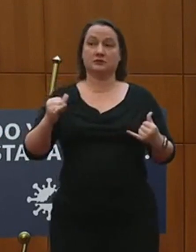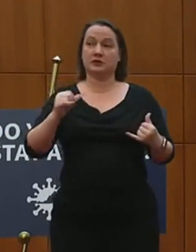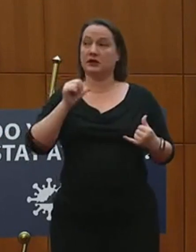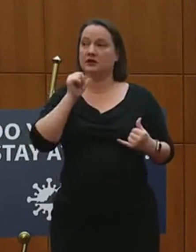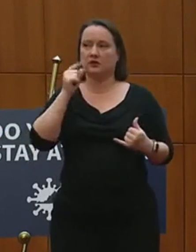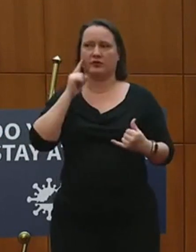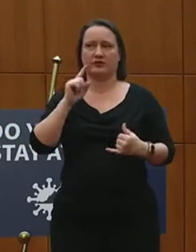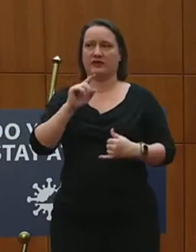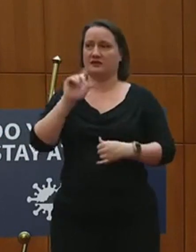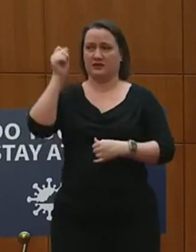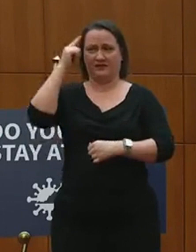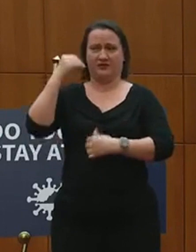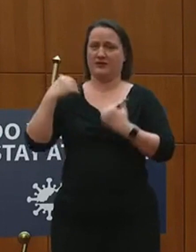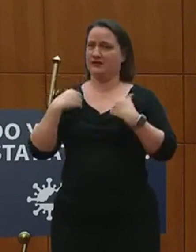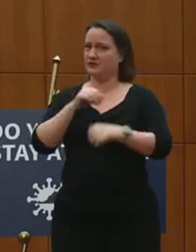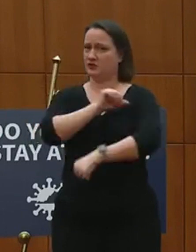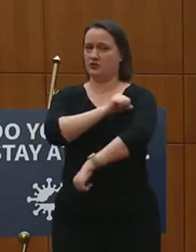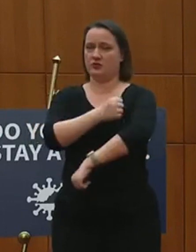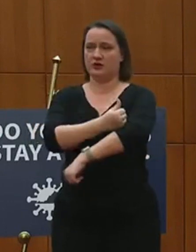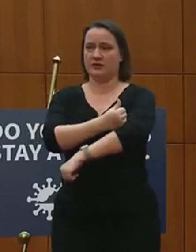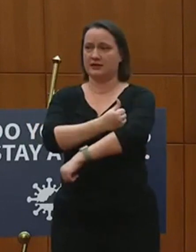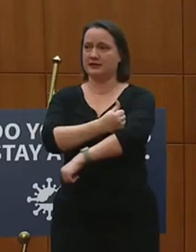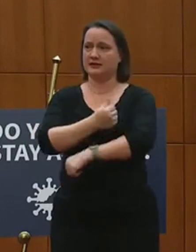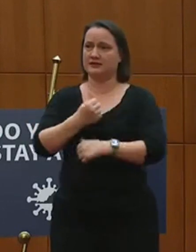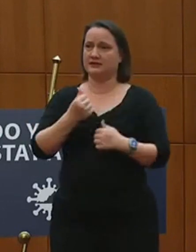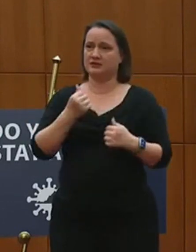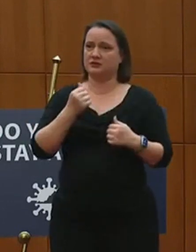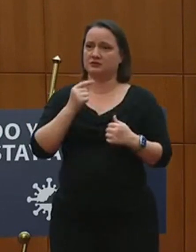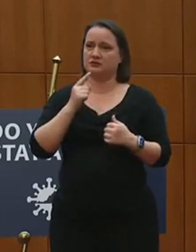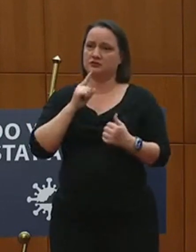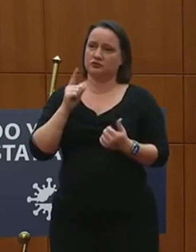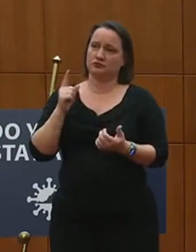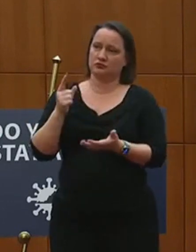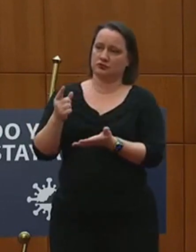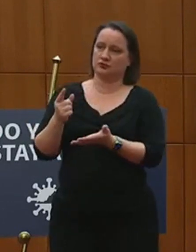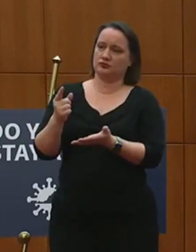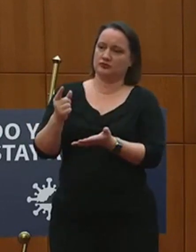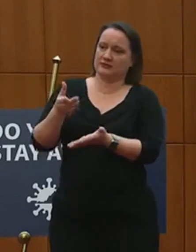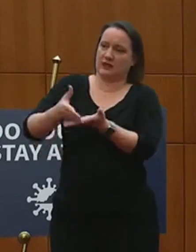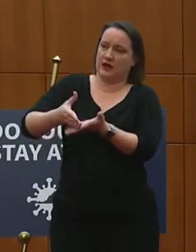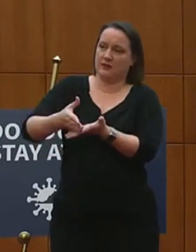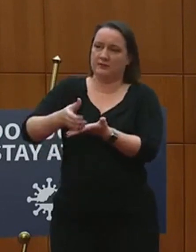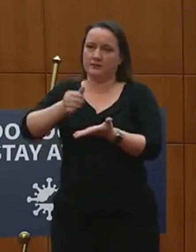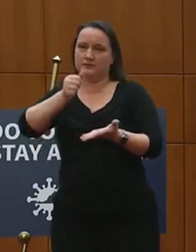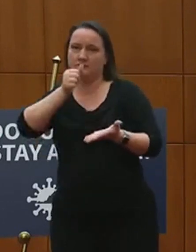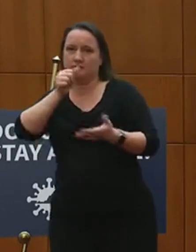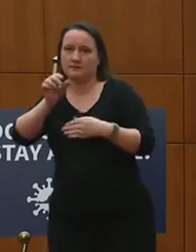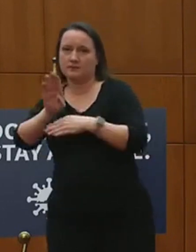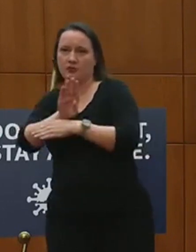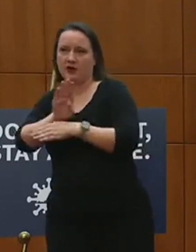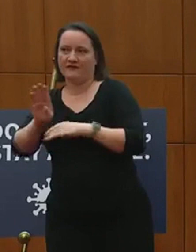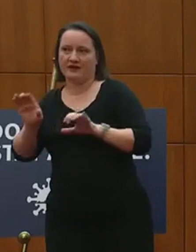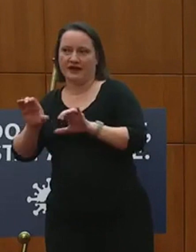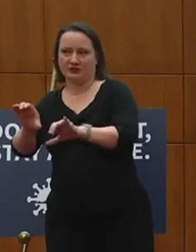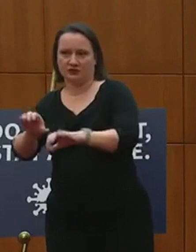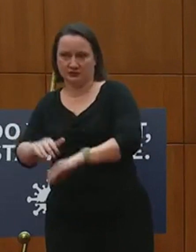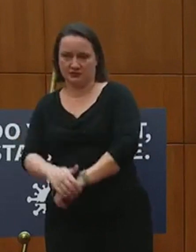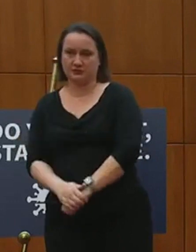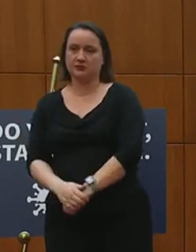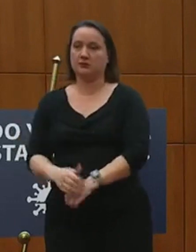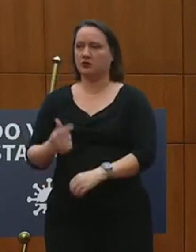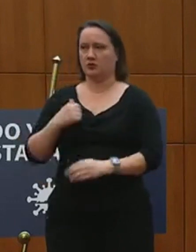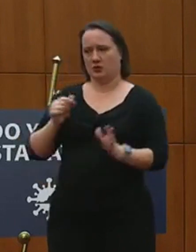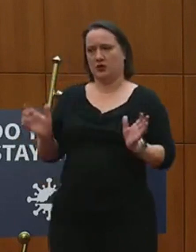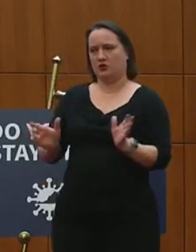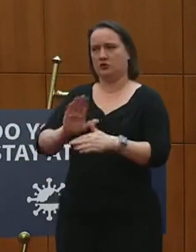the authority, I don't believe, to basically stave off a private action in that. But of course, been encouraging all